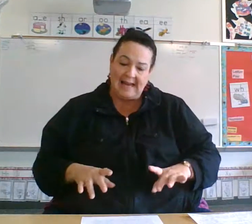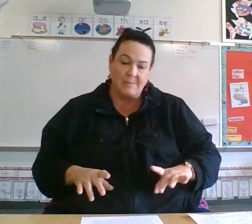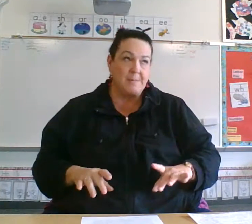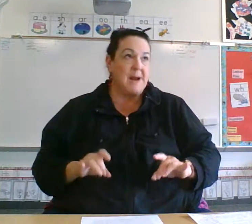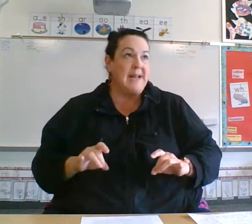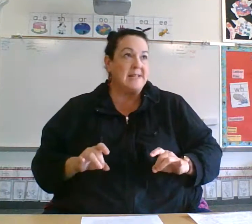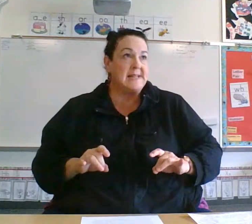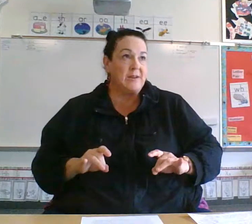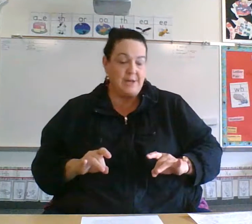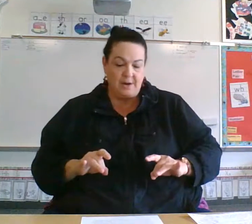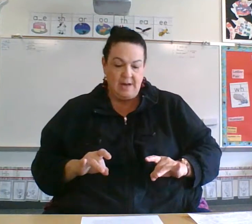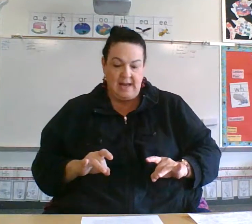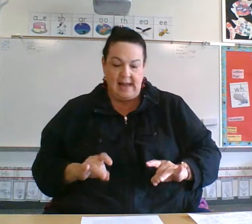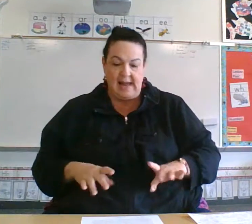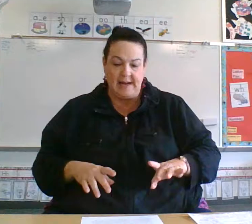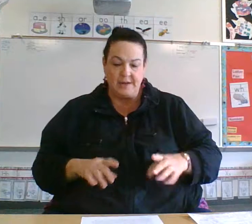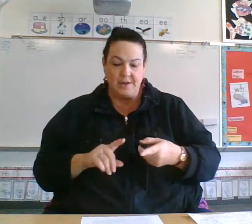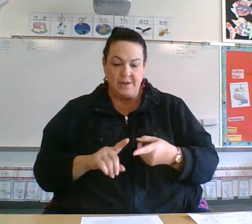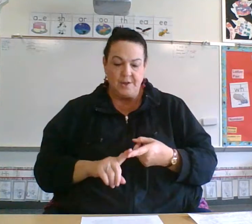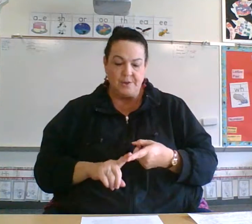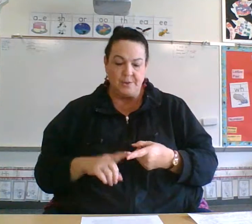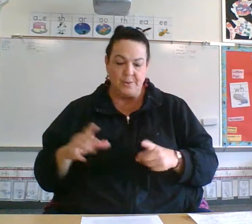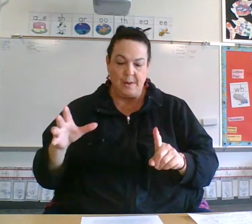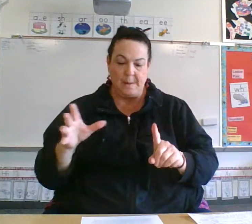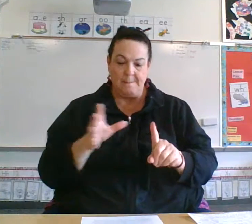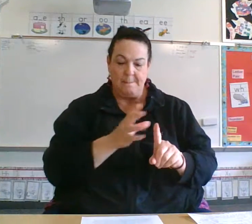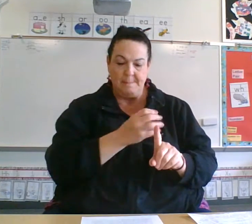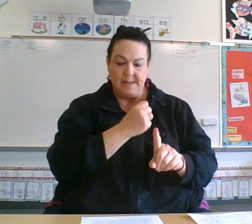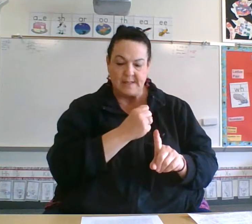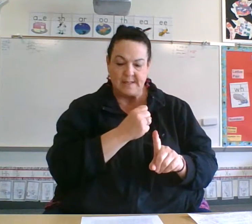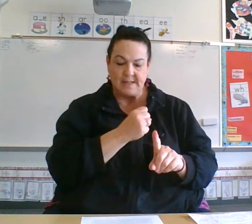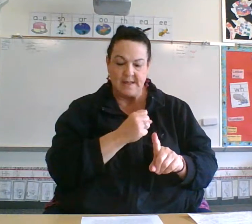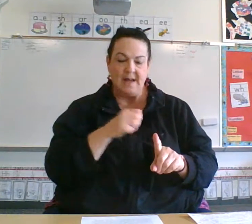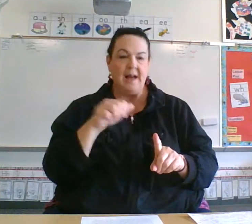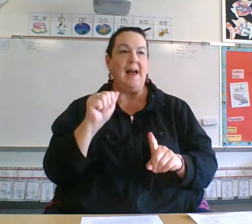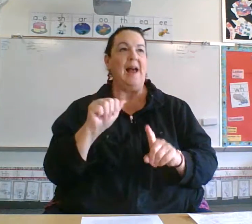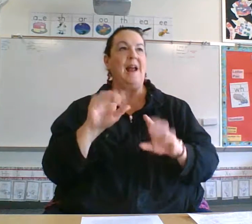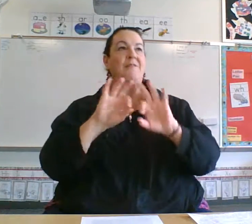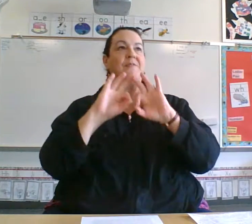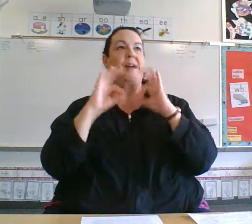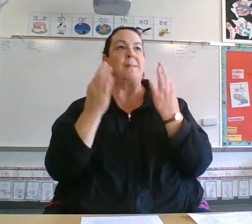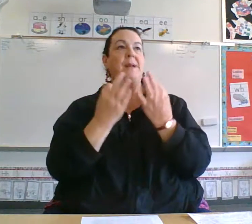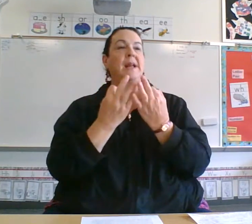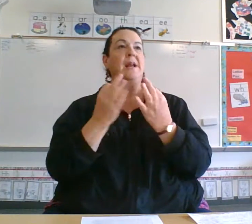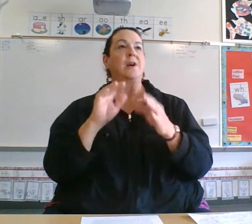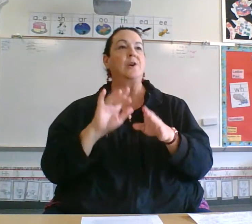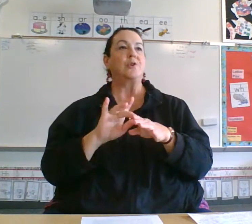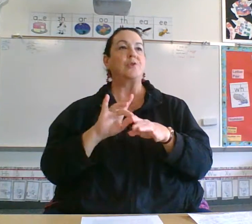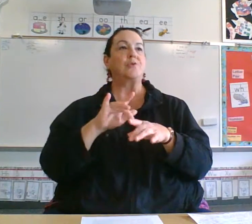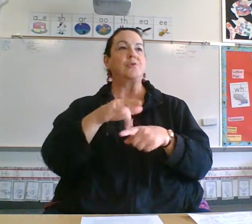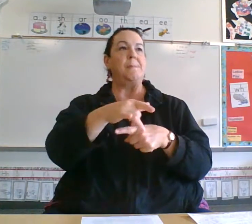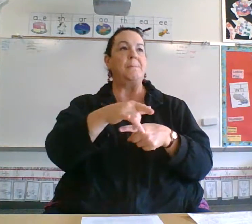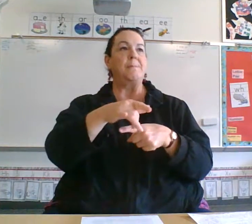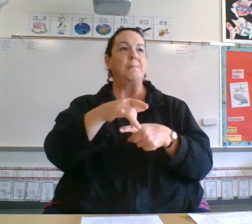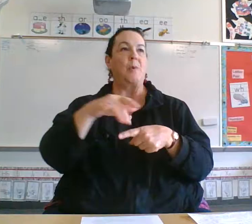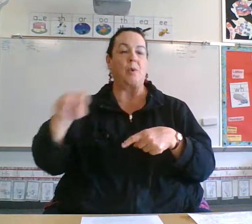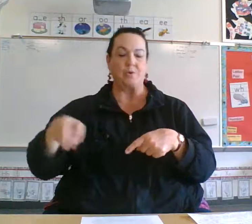remember hate is down here, hate to miss a family trip or trip.